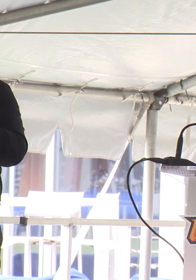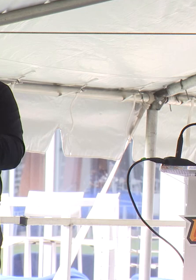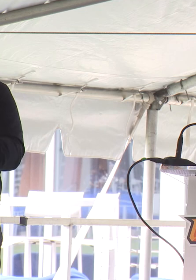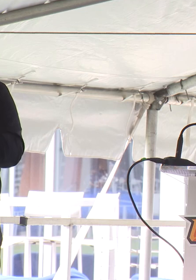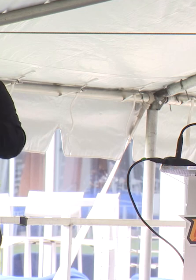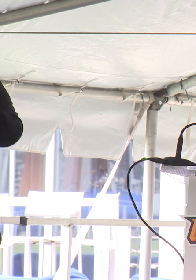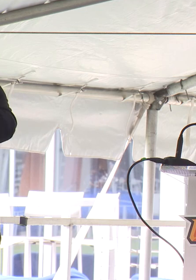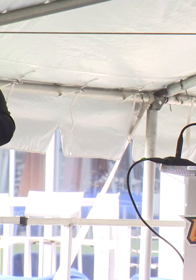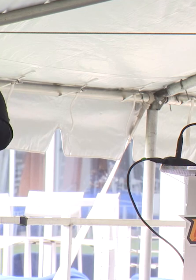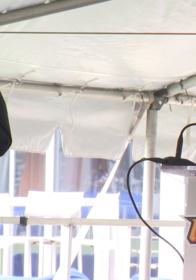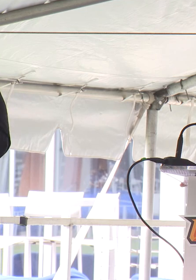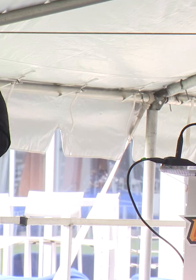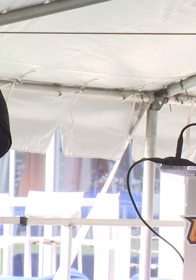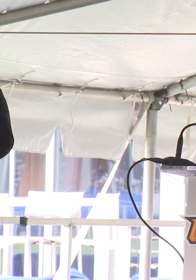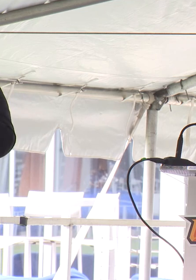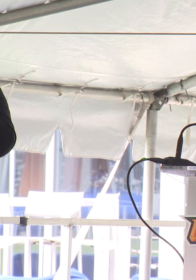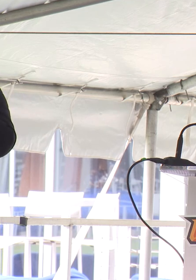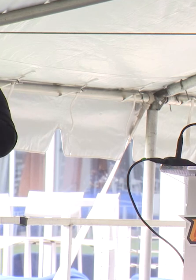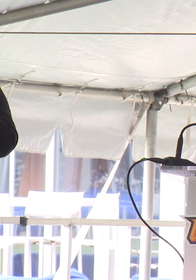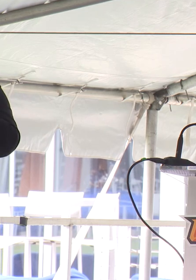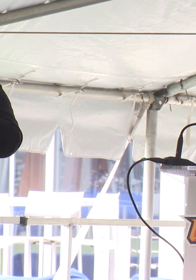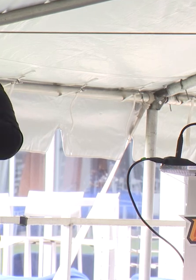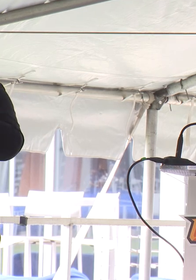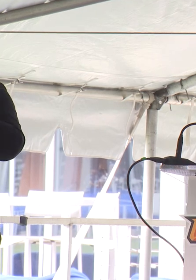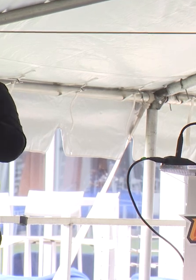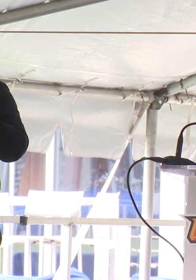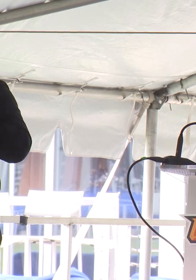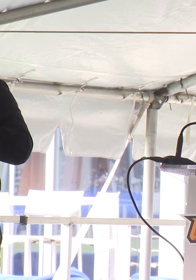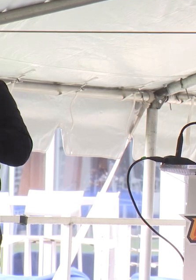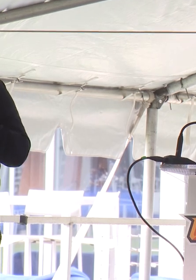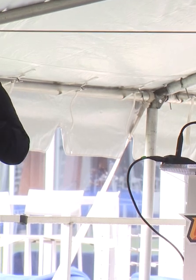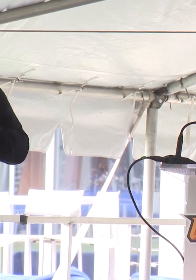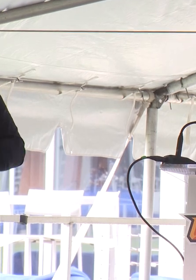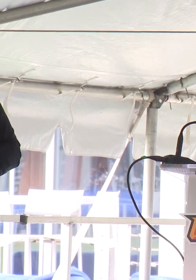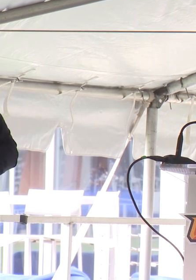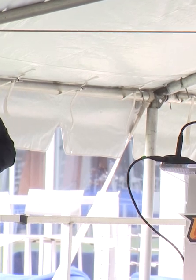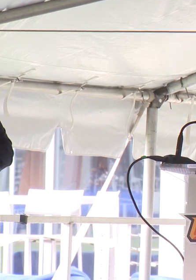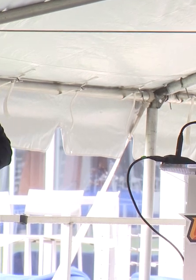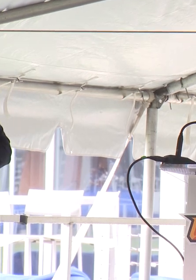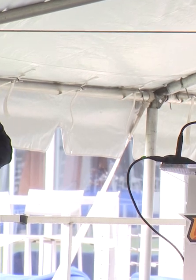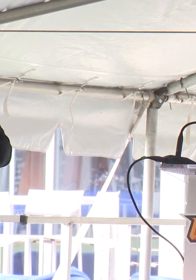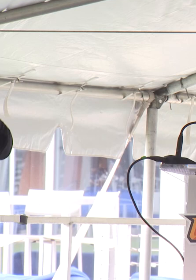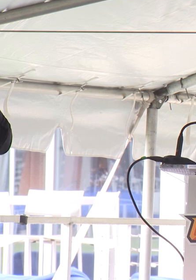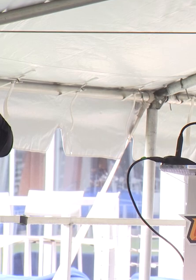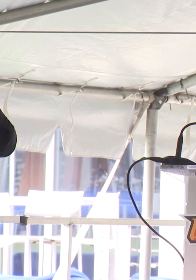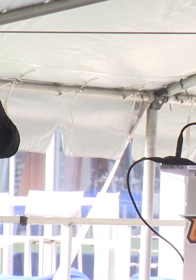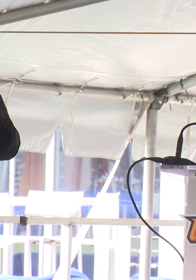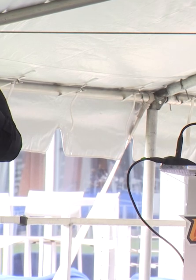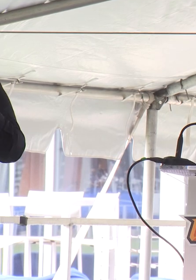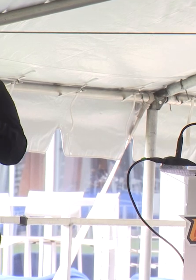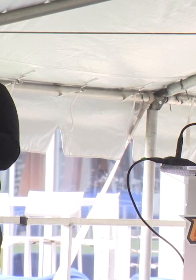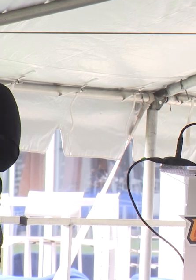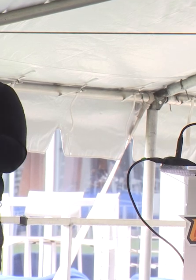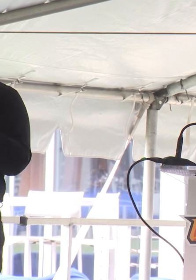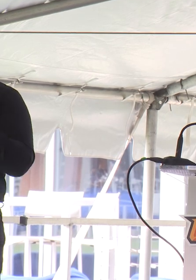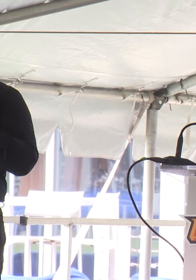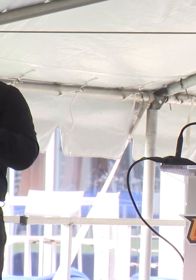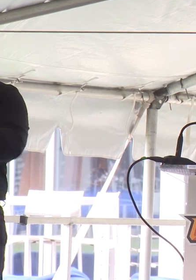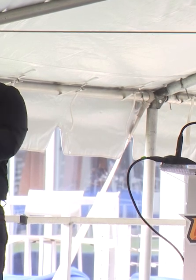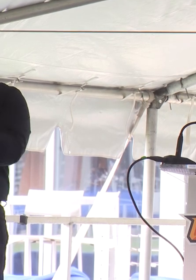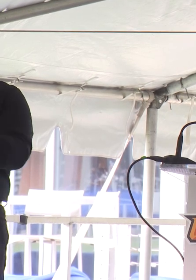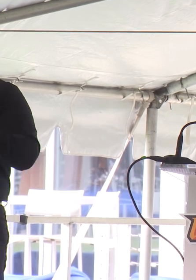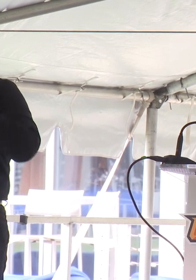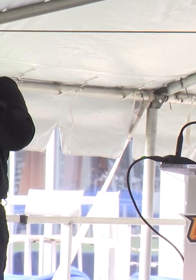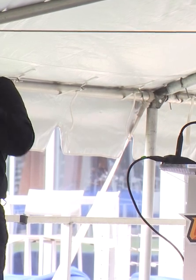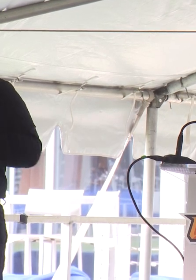purpose, and endless potential. Thank you, Bob and Janet, for your trust and for believing in the power of